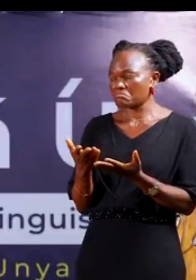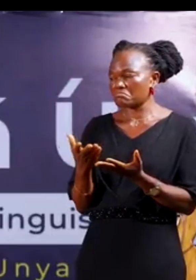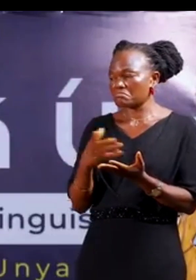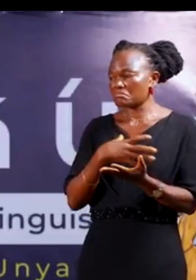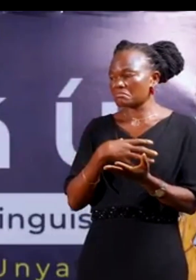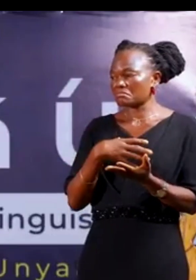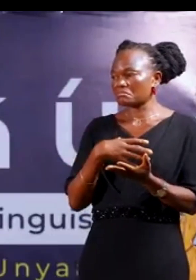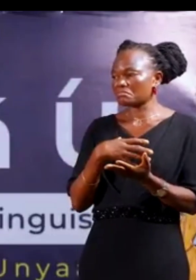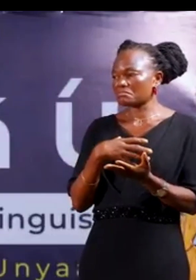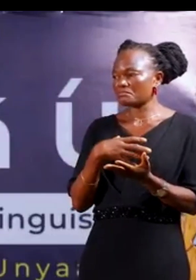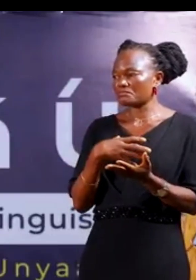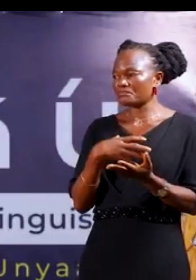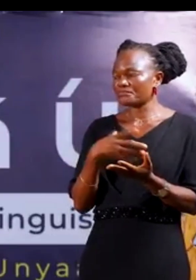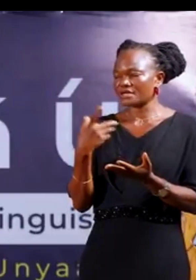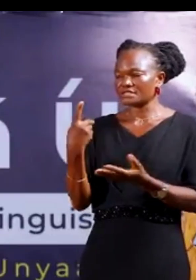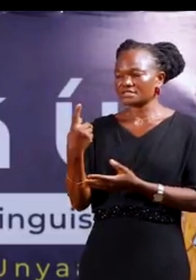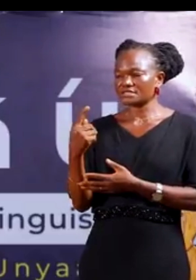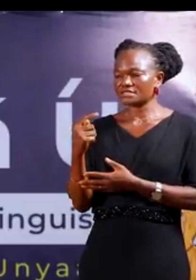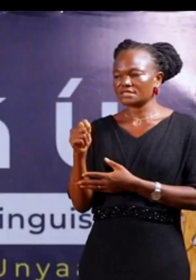the